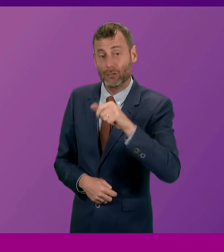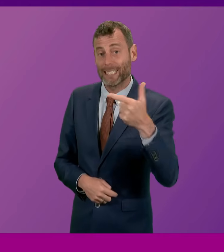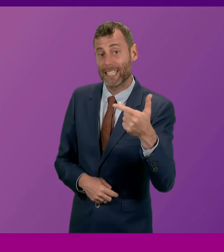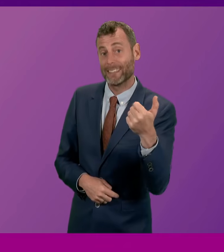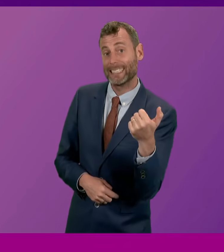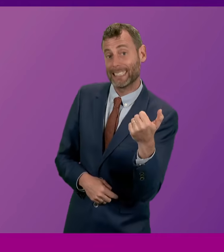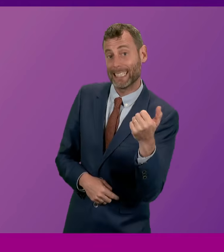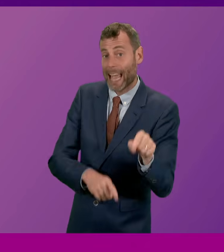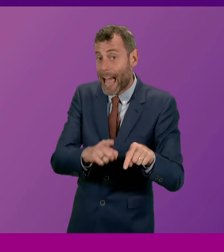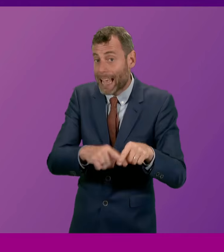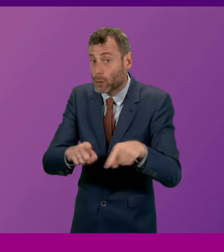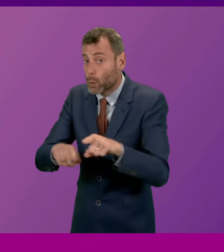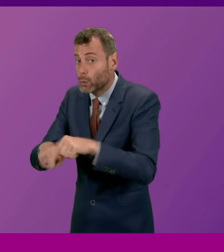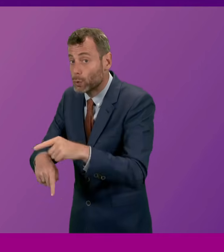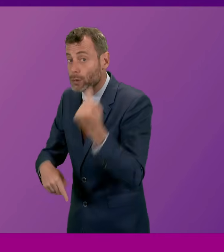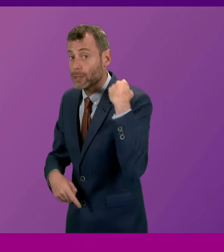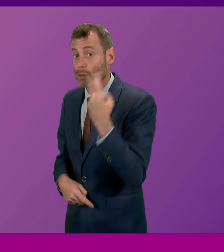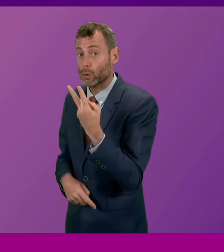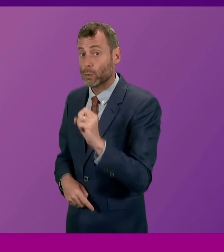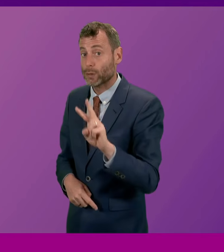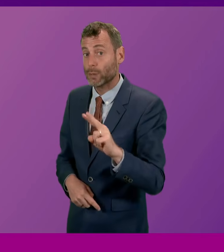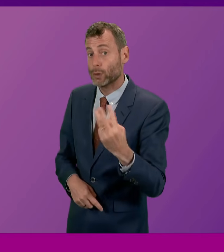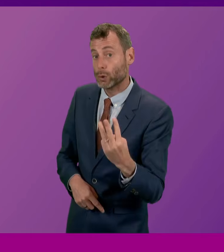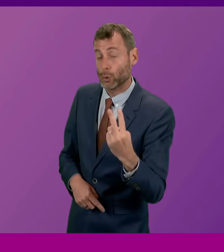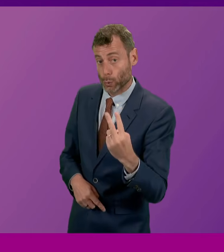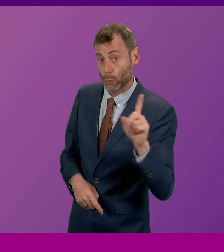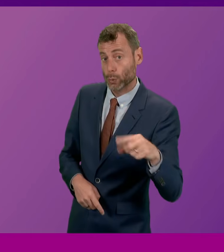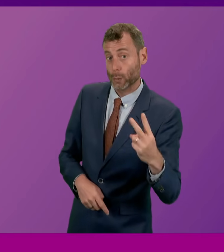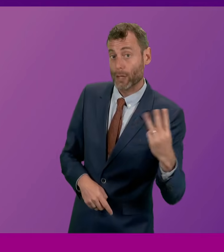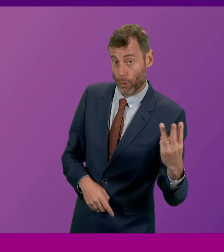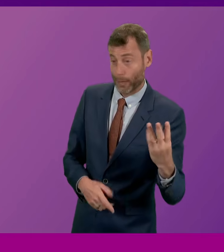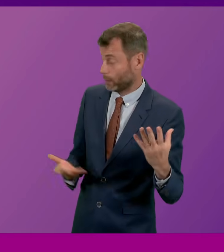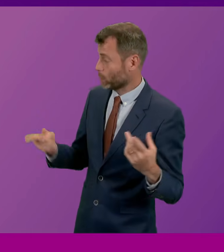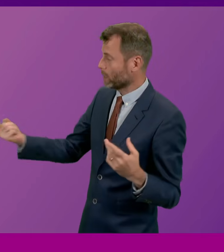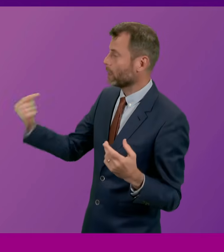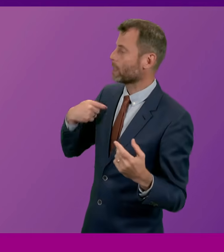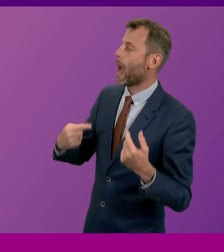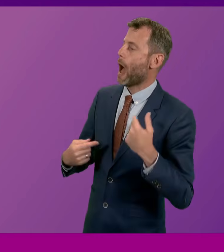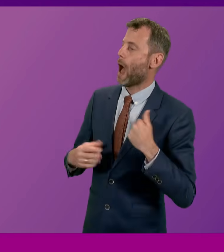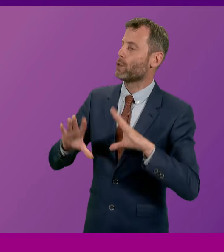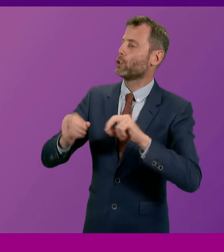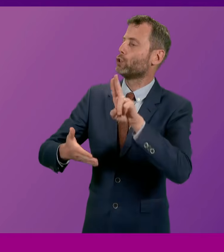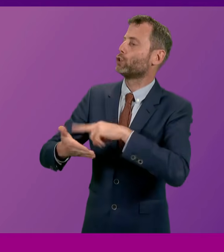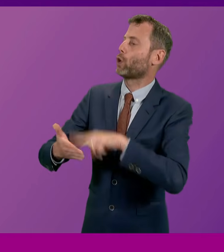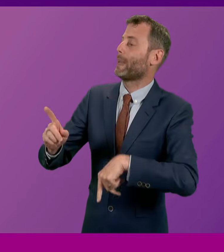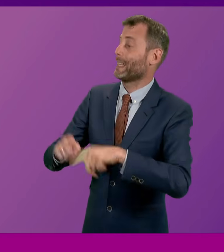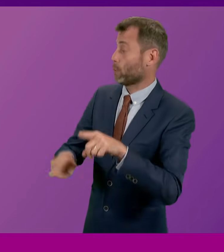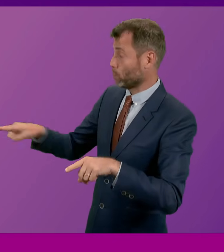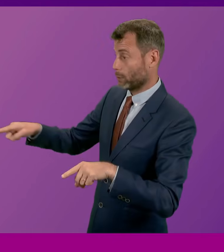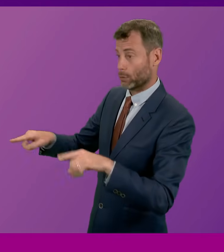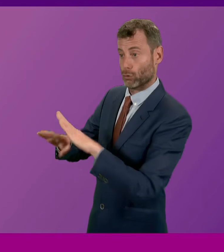11,676 exclusions in 2022-23. Let's hear one another. So that statement from Mr Finlay is